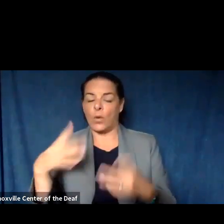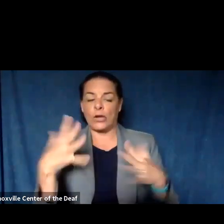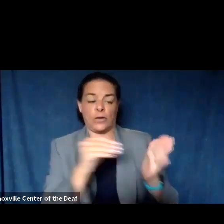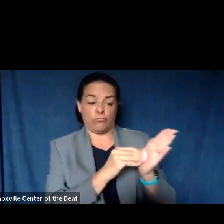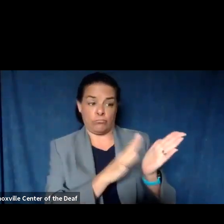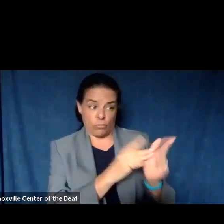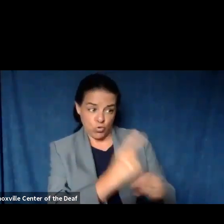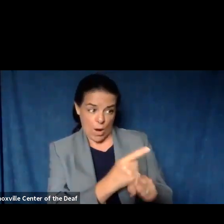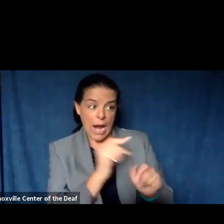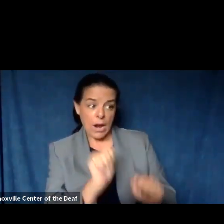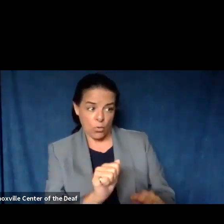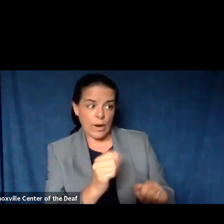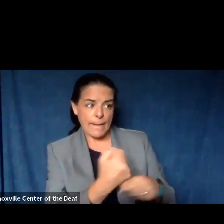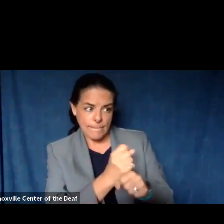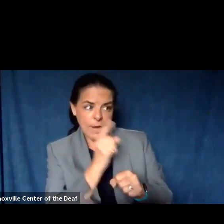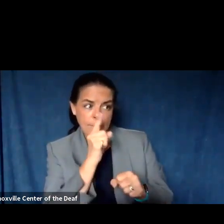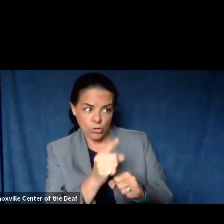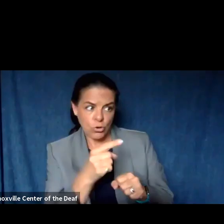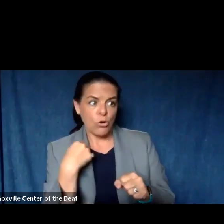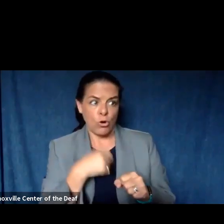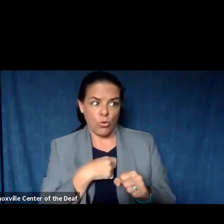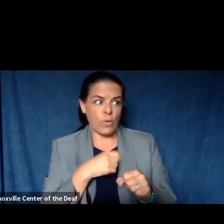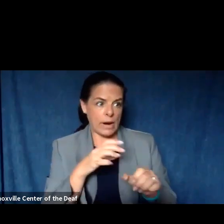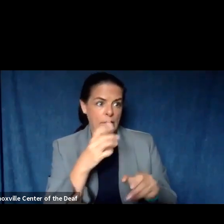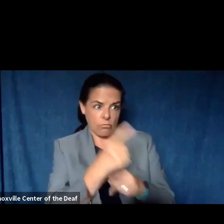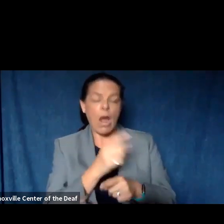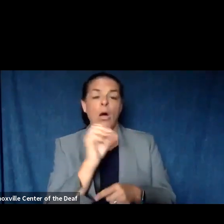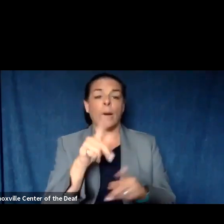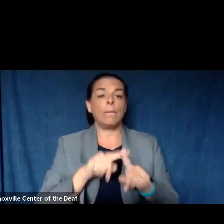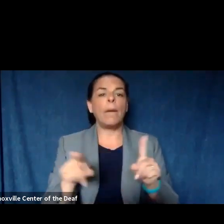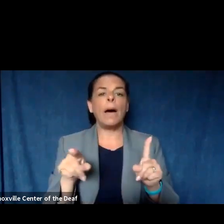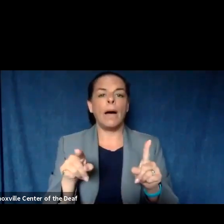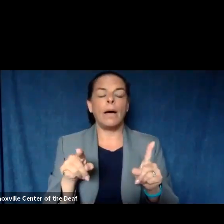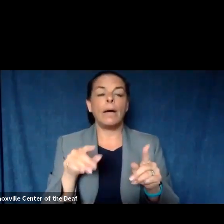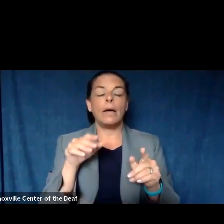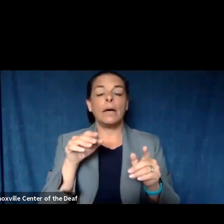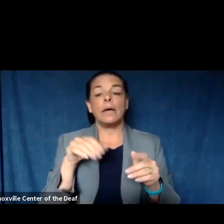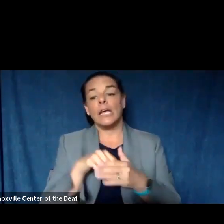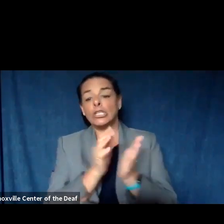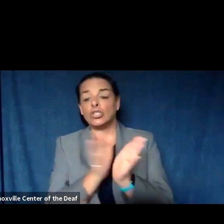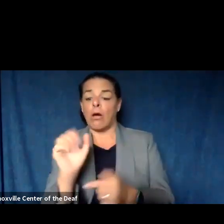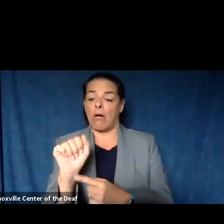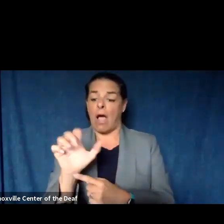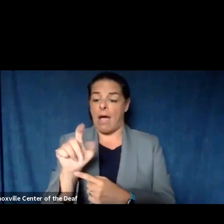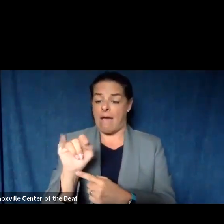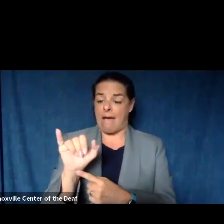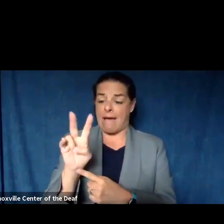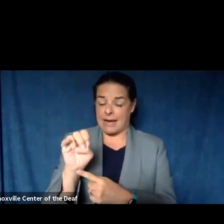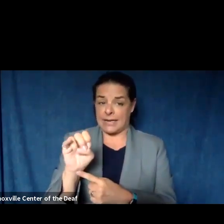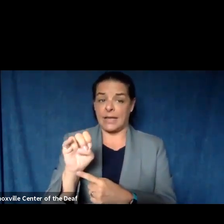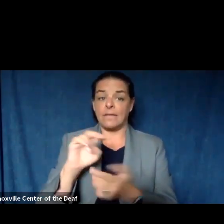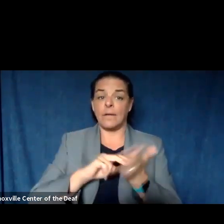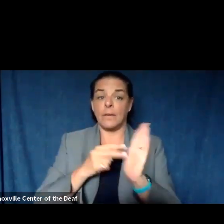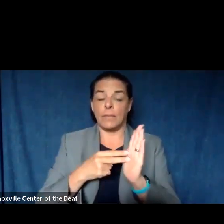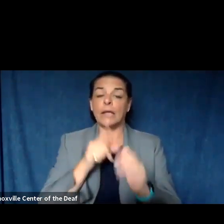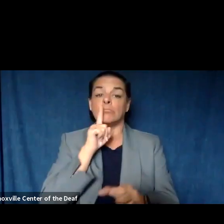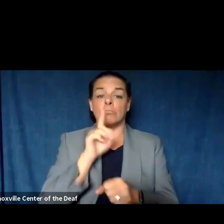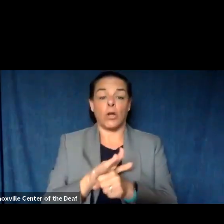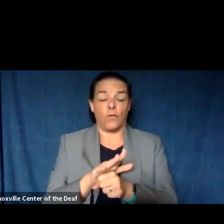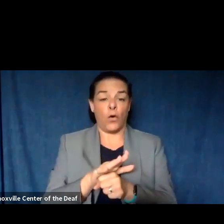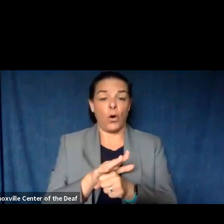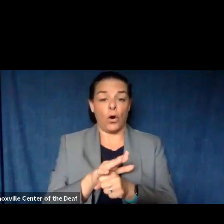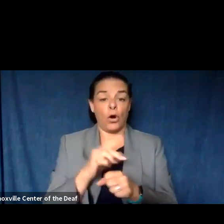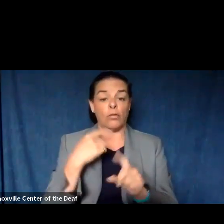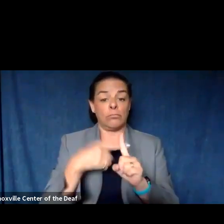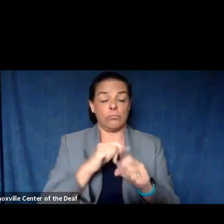can look at it and make sure that we're good. But in general, active cases are either confirmed cases,